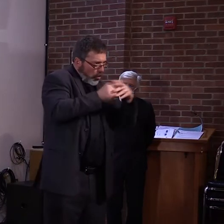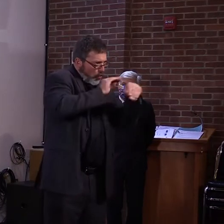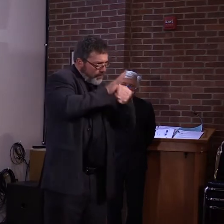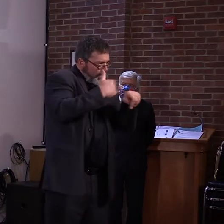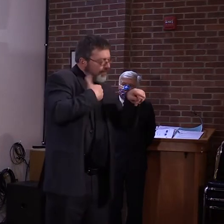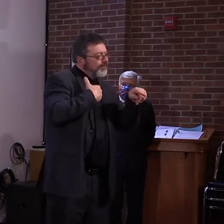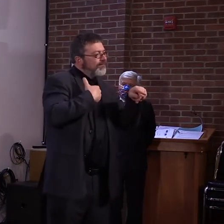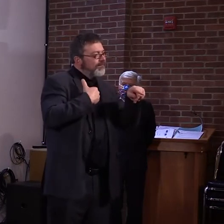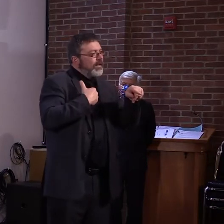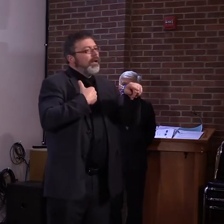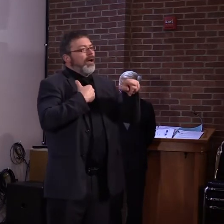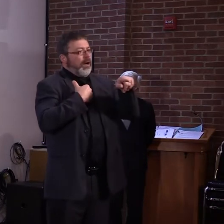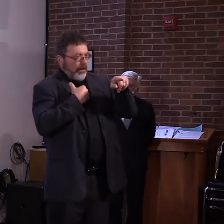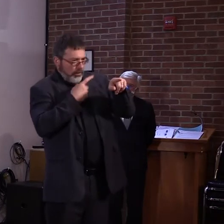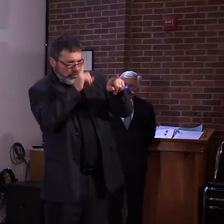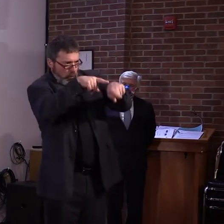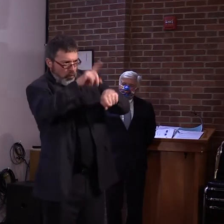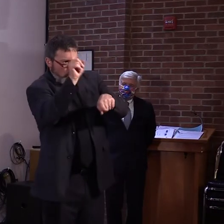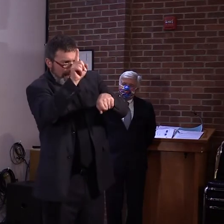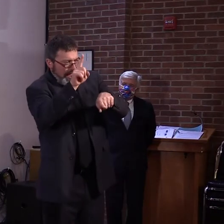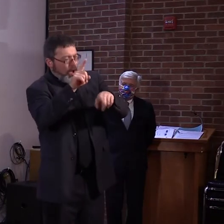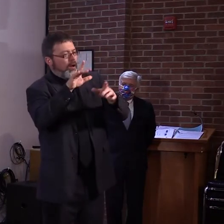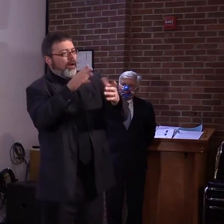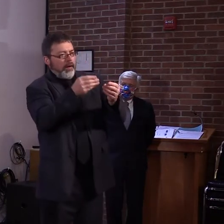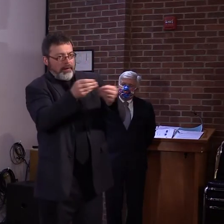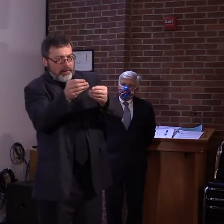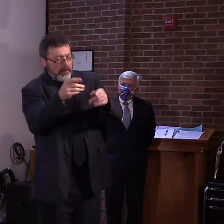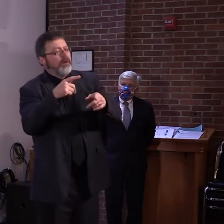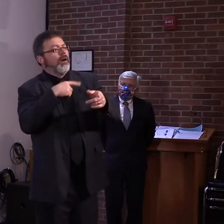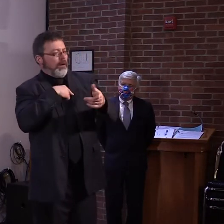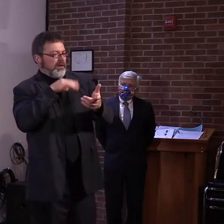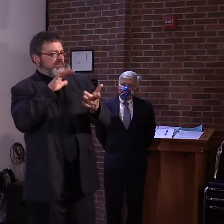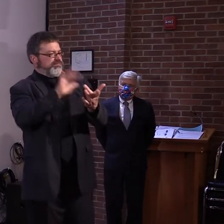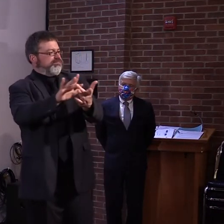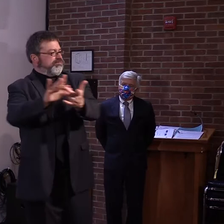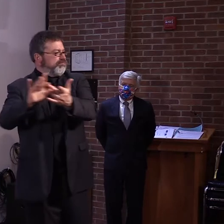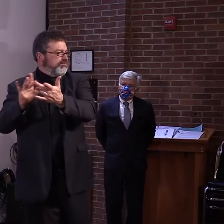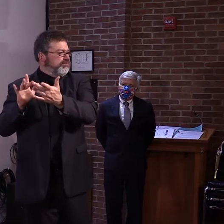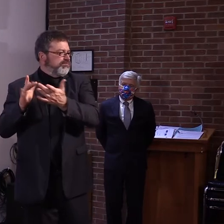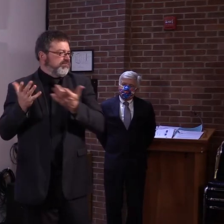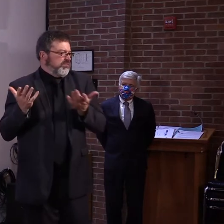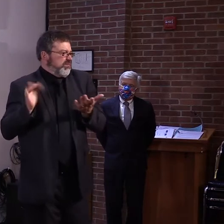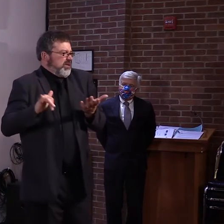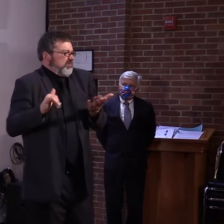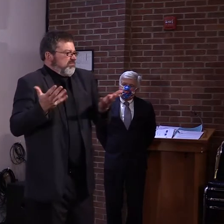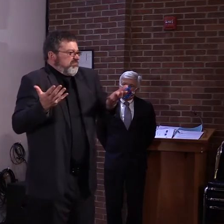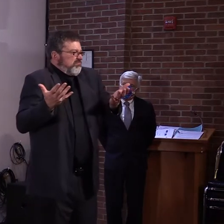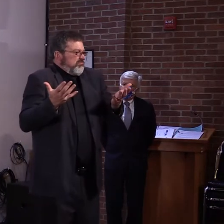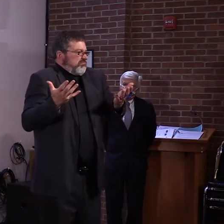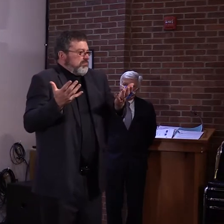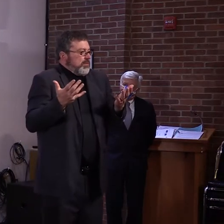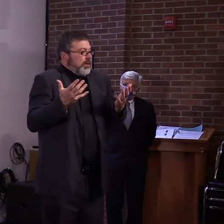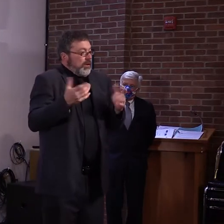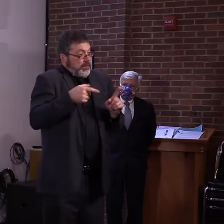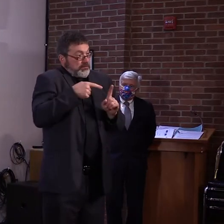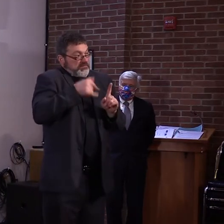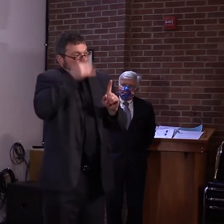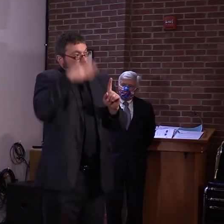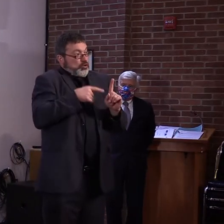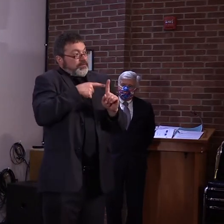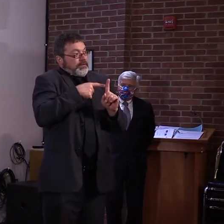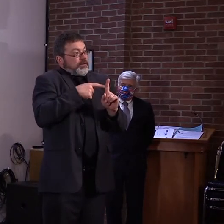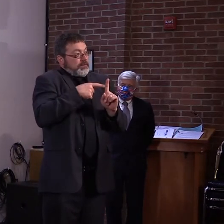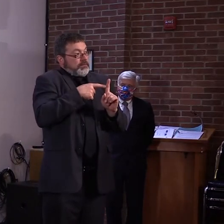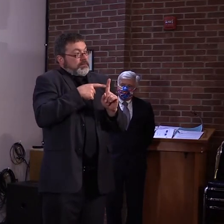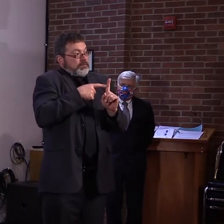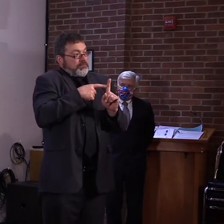somebody who has confirmed COVID was somewhere doesn't mean that those people were exposed.